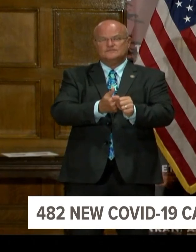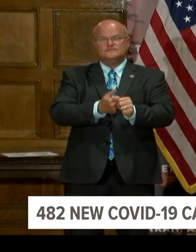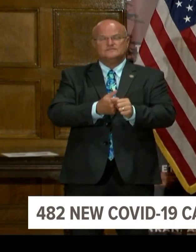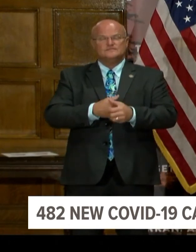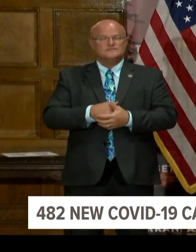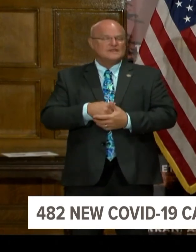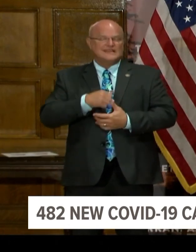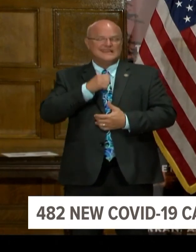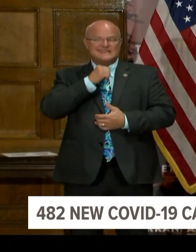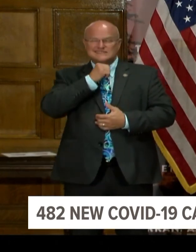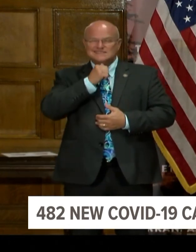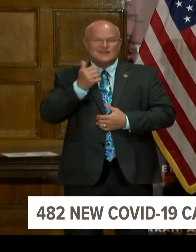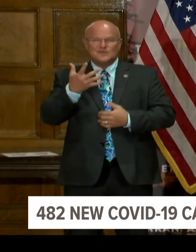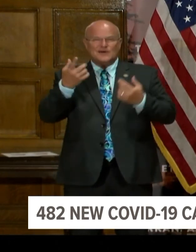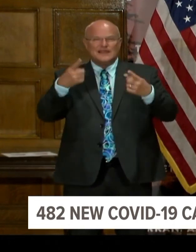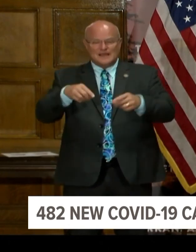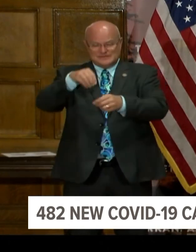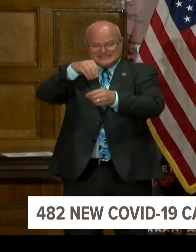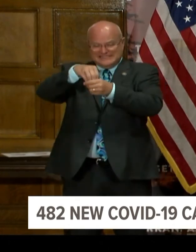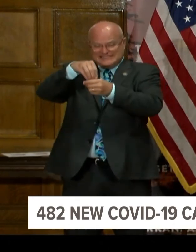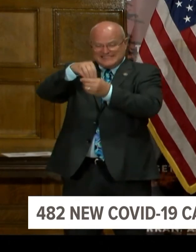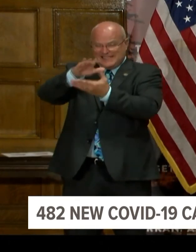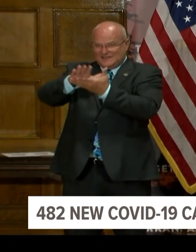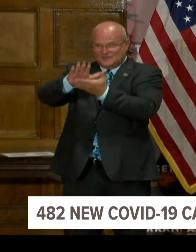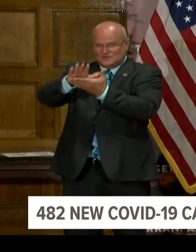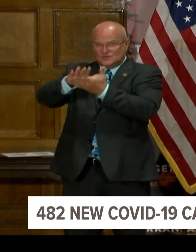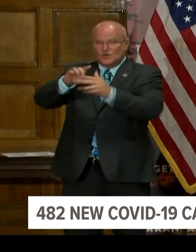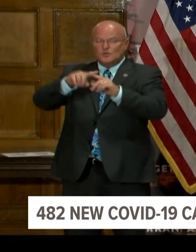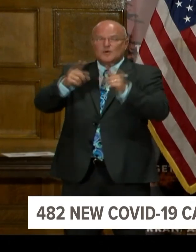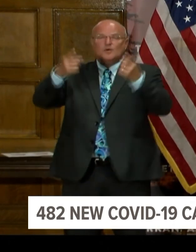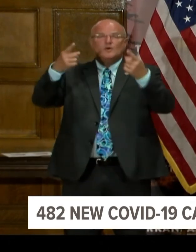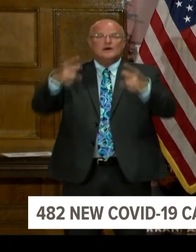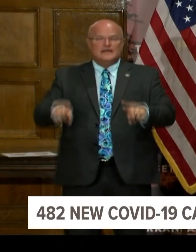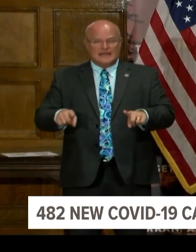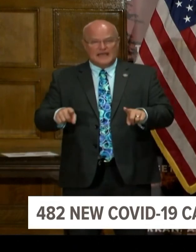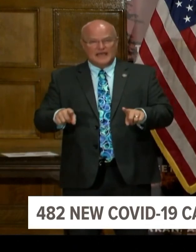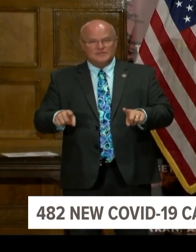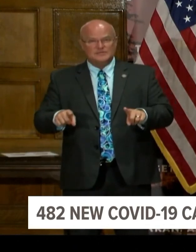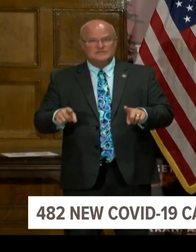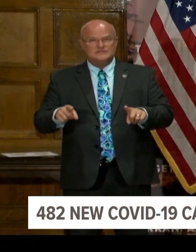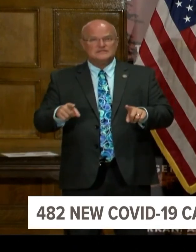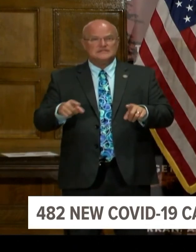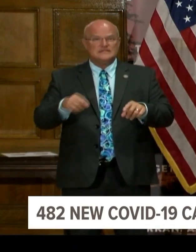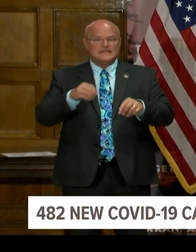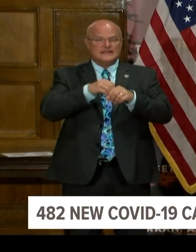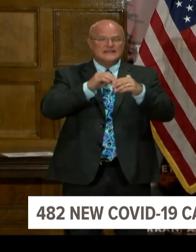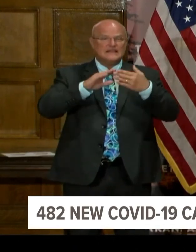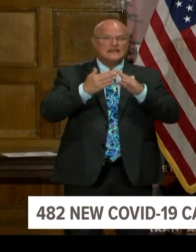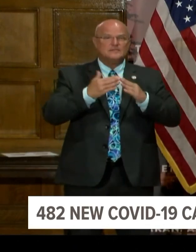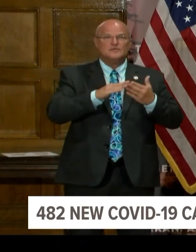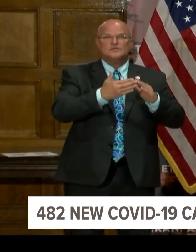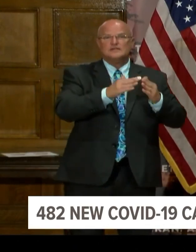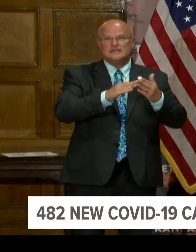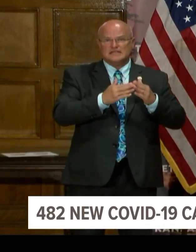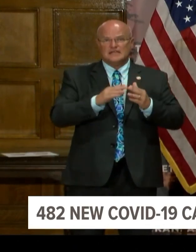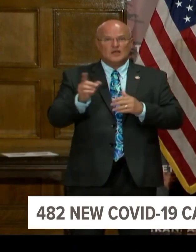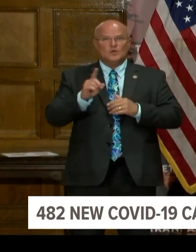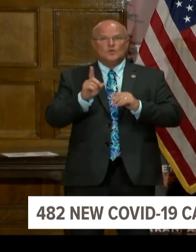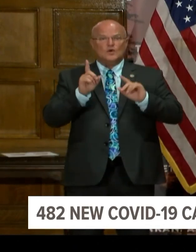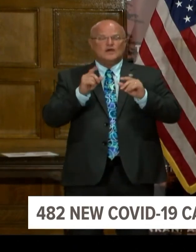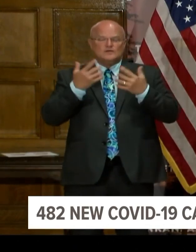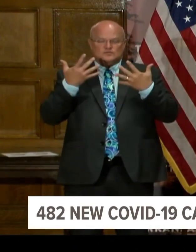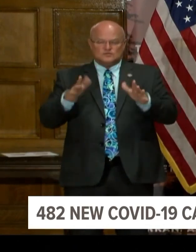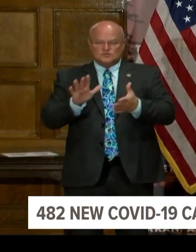It's not just about what happens at the school, but it's also about what happens in the community and where they go